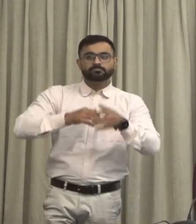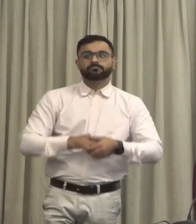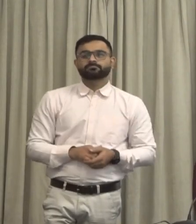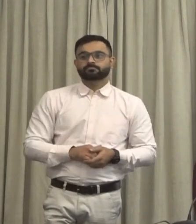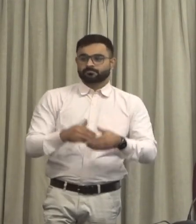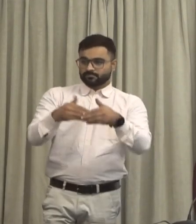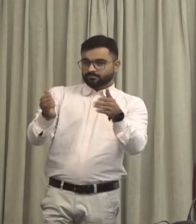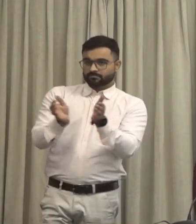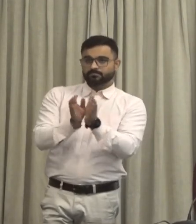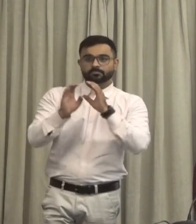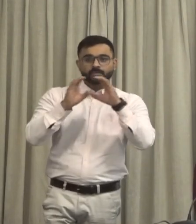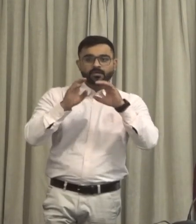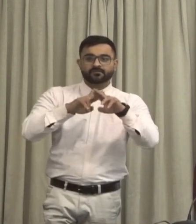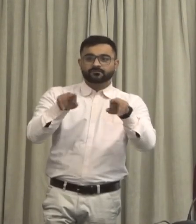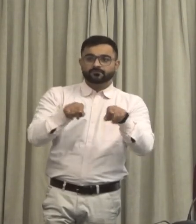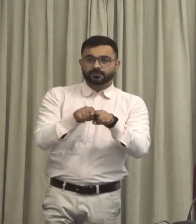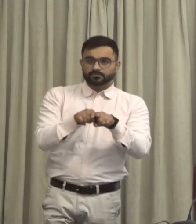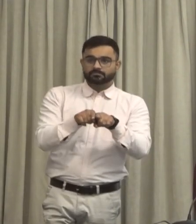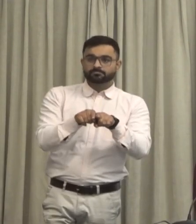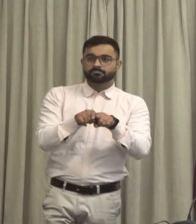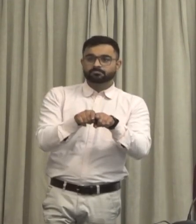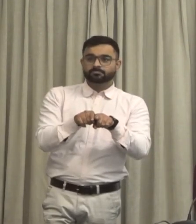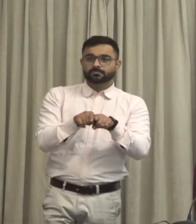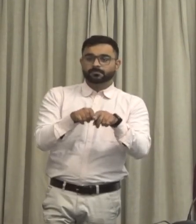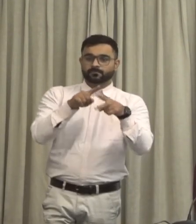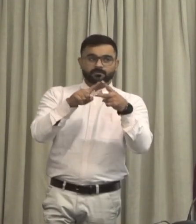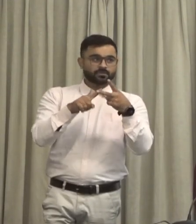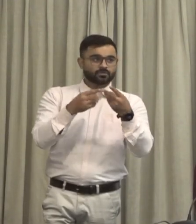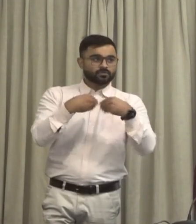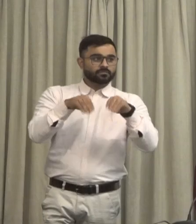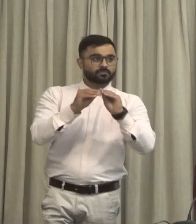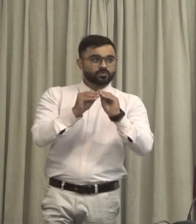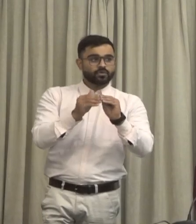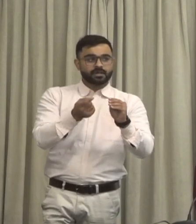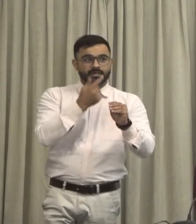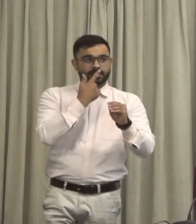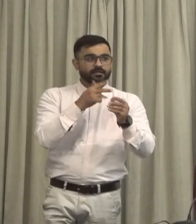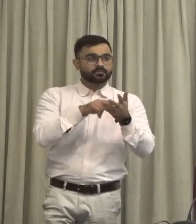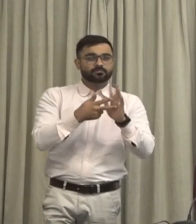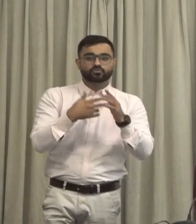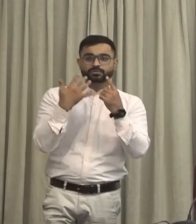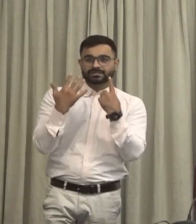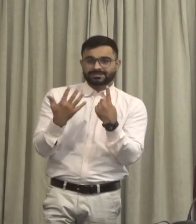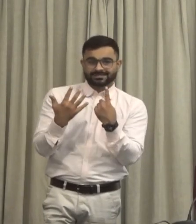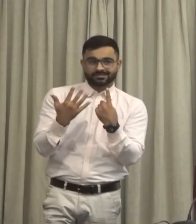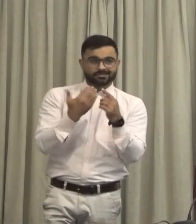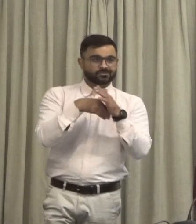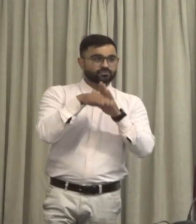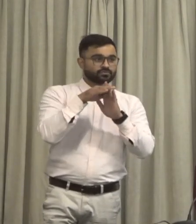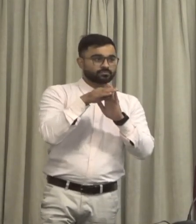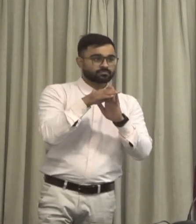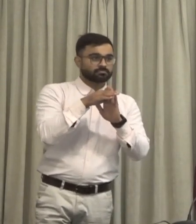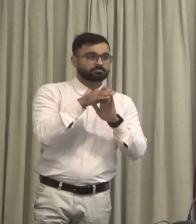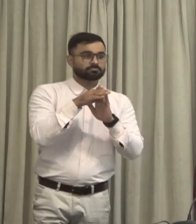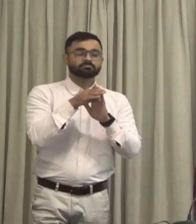and the communication with the family. And that is only 2 or more physicians. It's not the 2-level 6